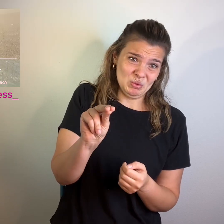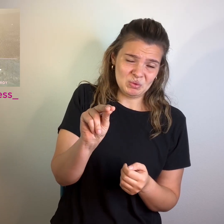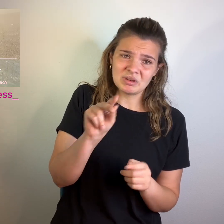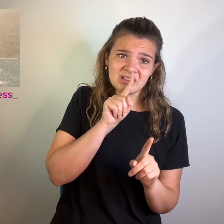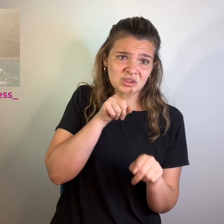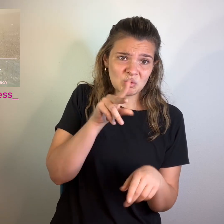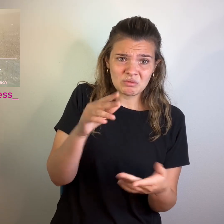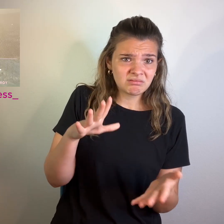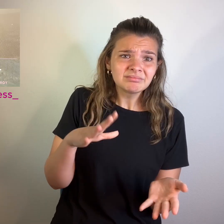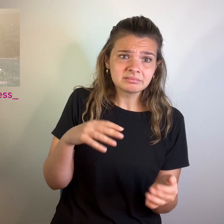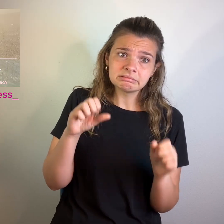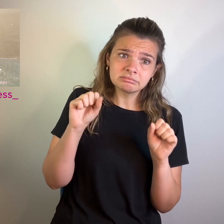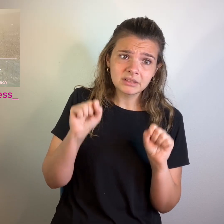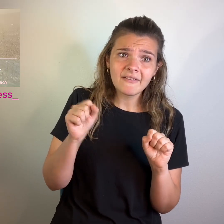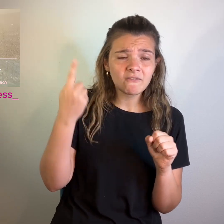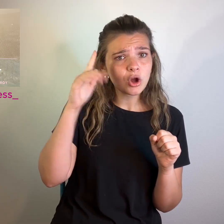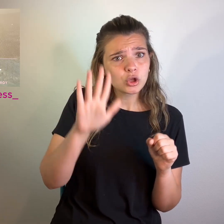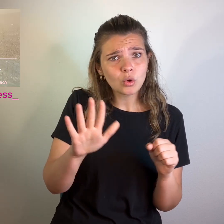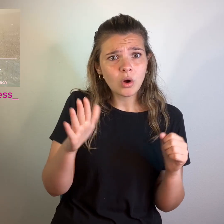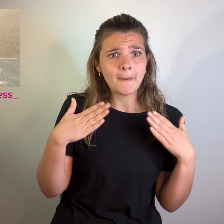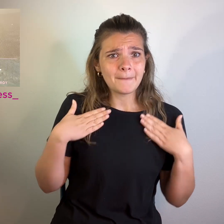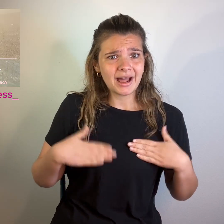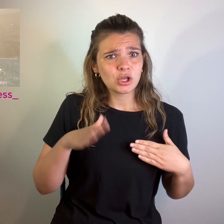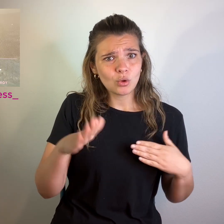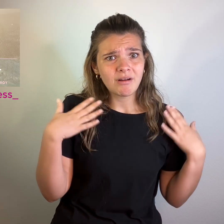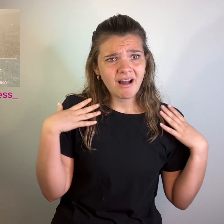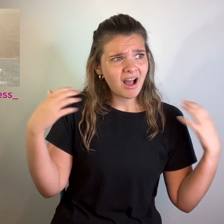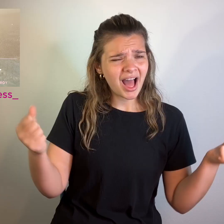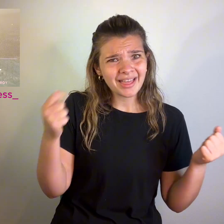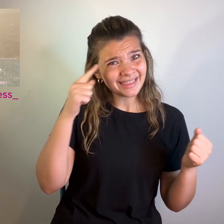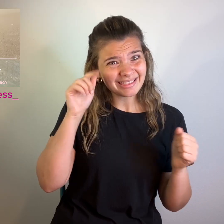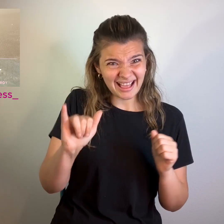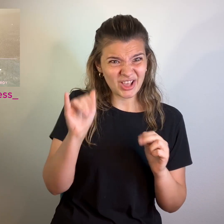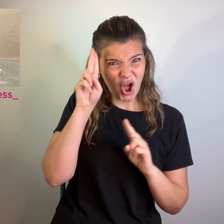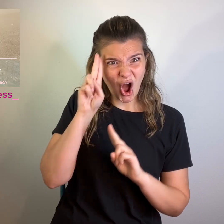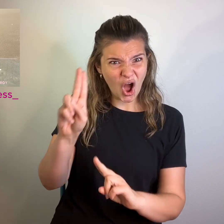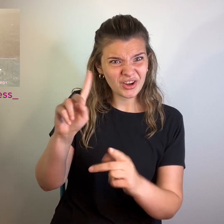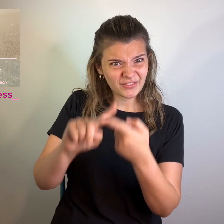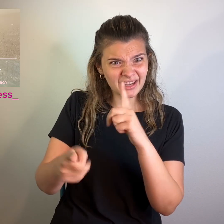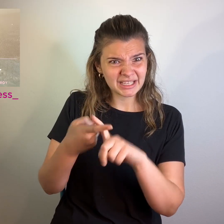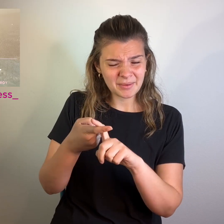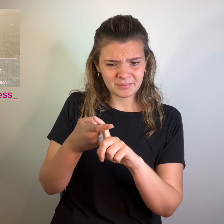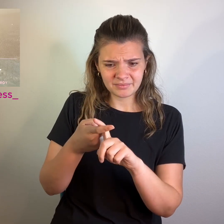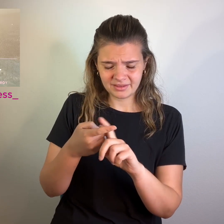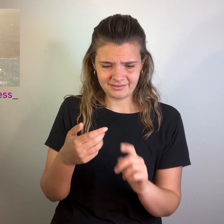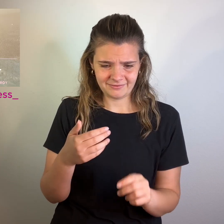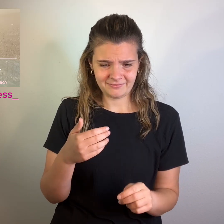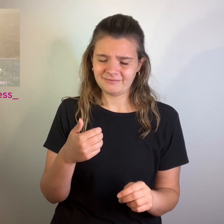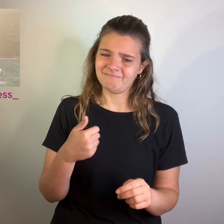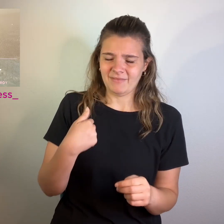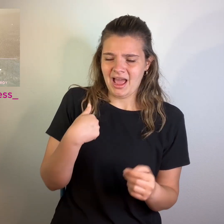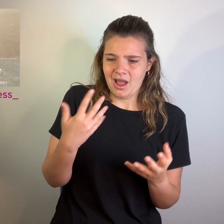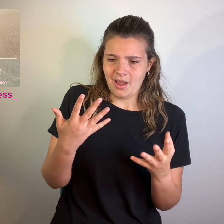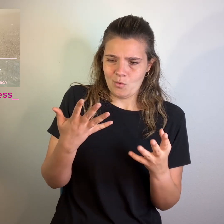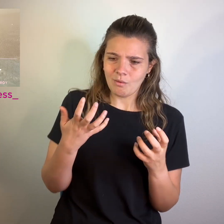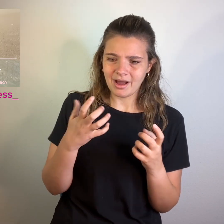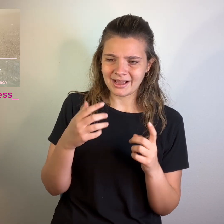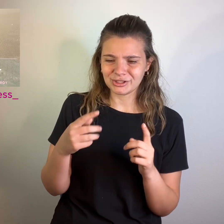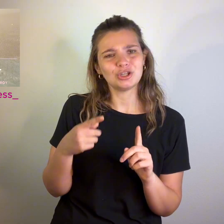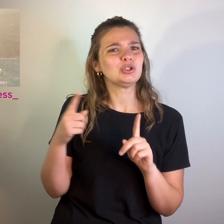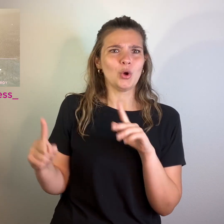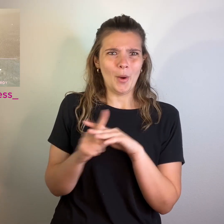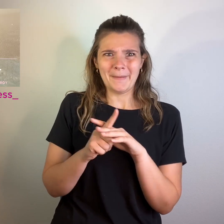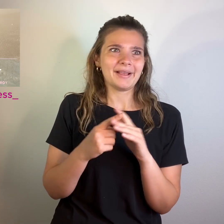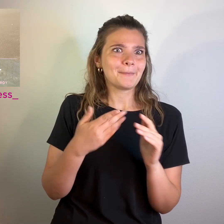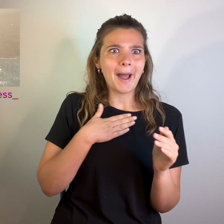that this is actually honoring your friendships, because I only want to give my friends 120% of me. So if I'm in a bad state,